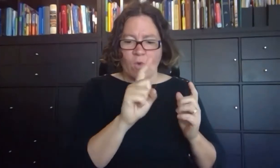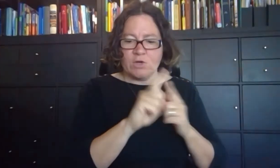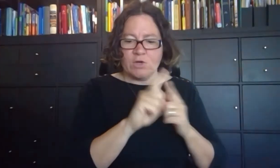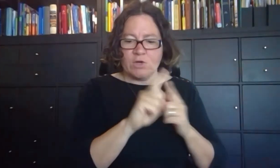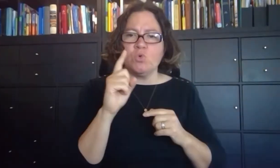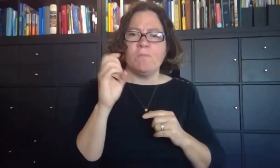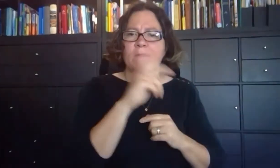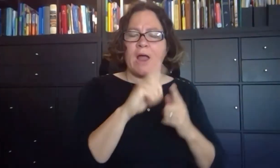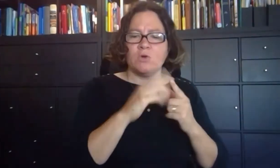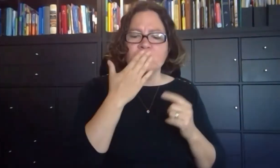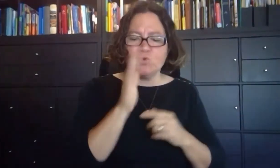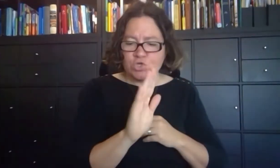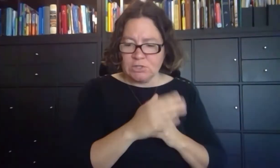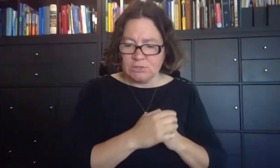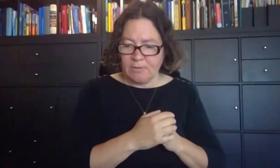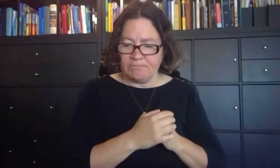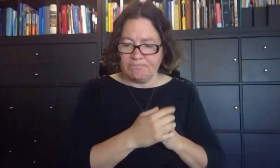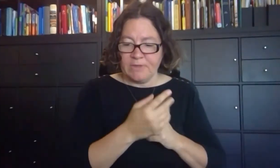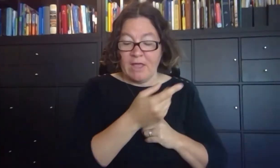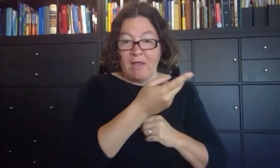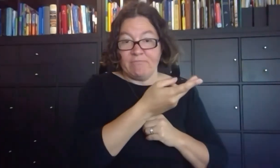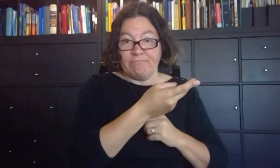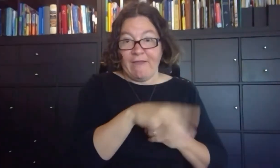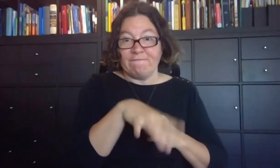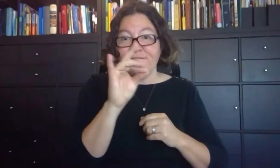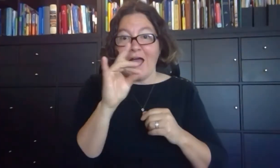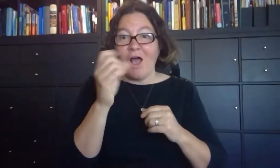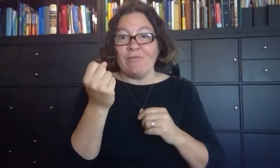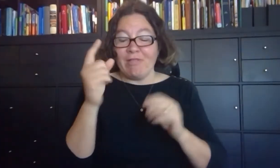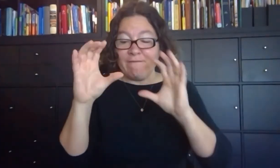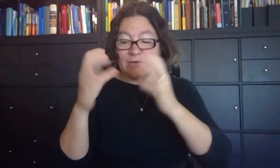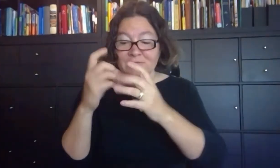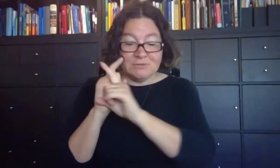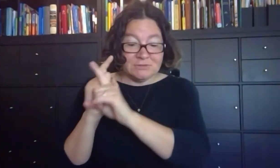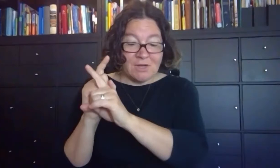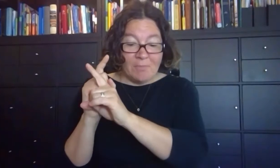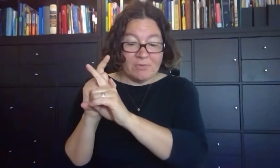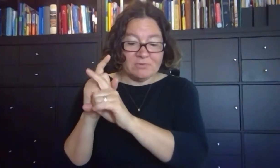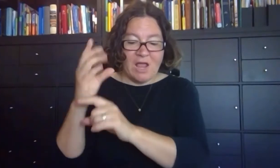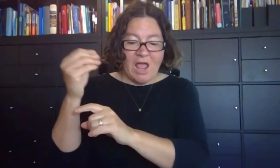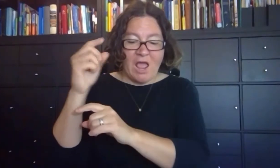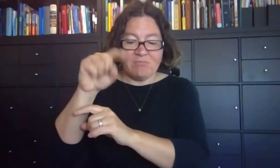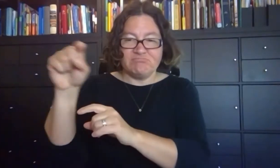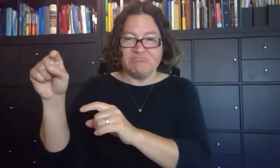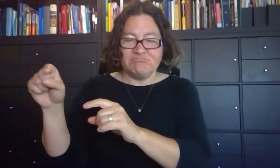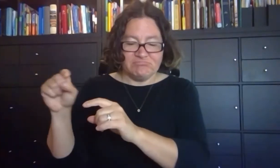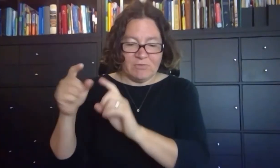They got up and returned to Jerusalem. They found the 11 and their companions gathered together.